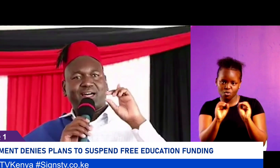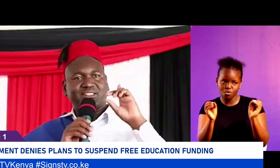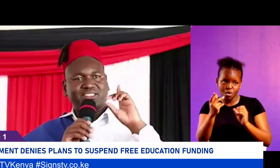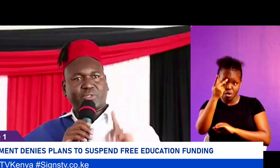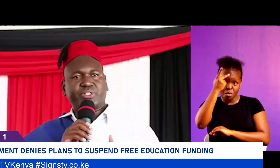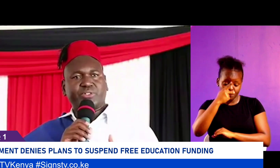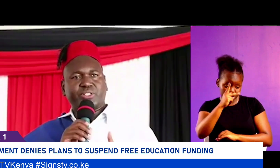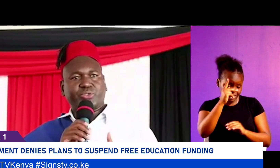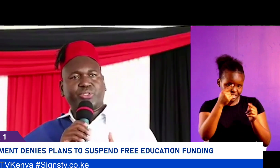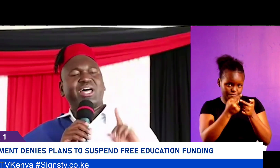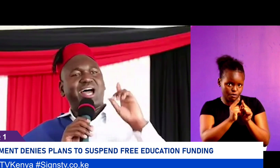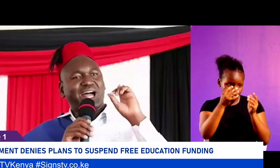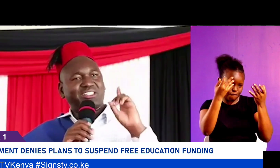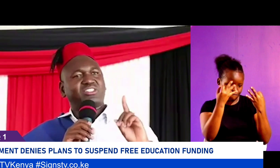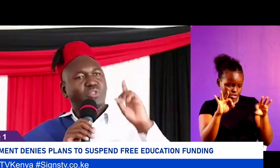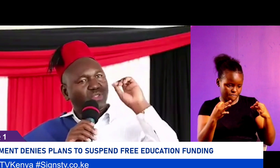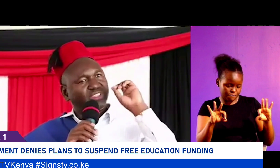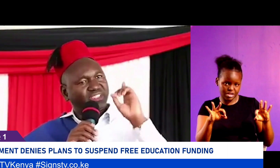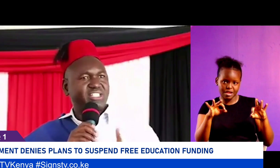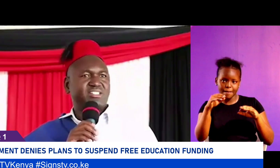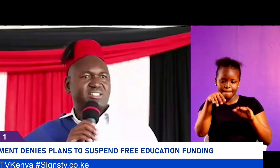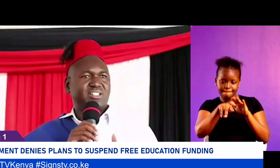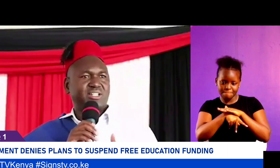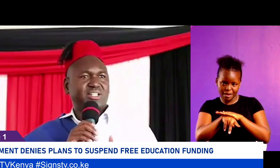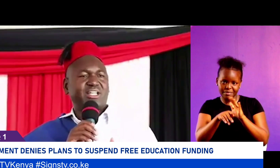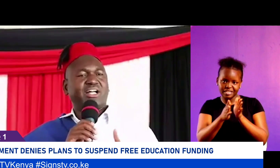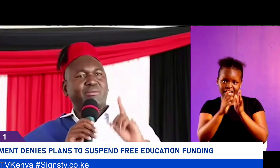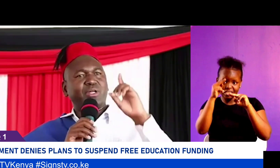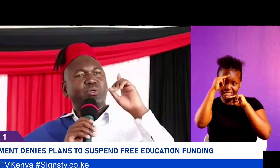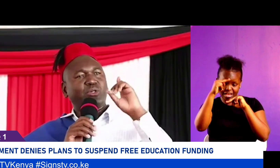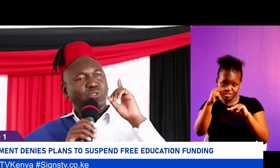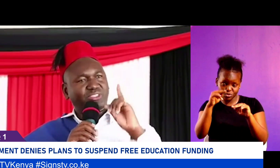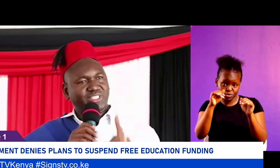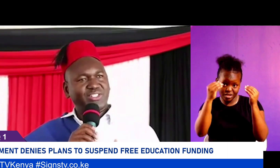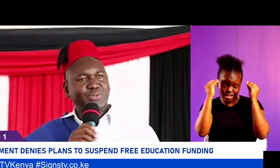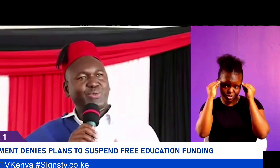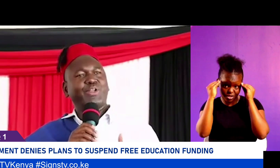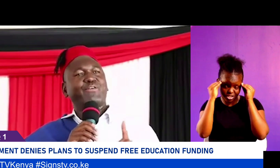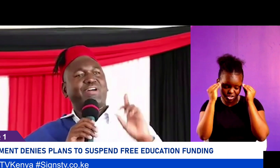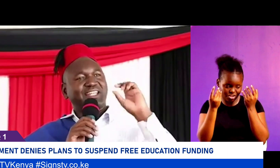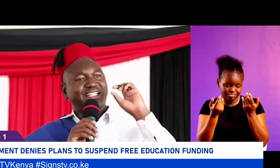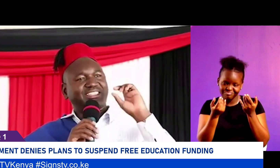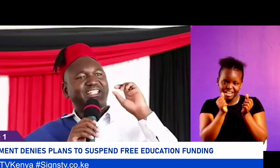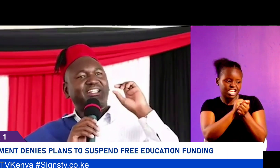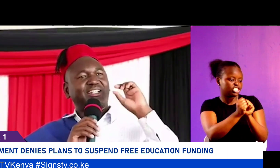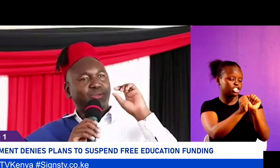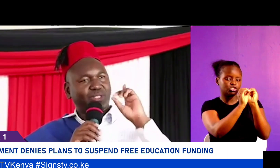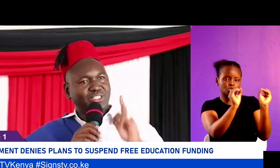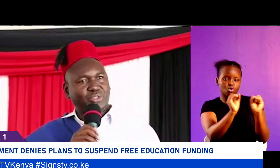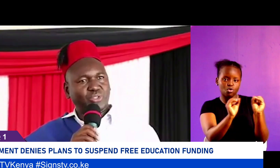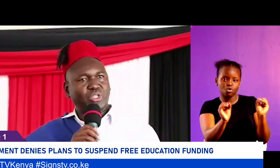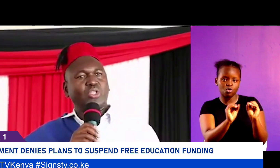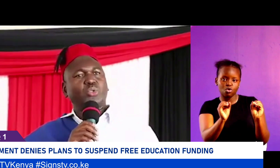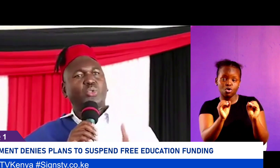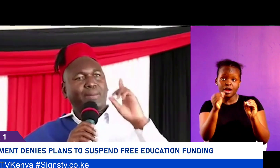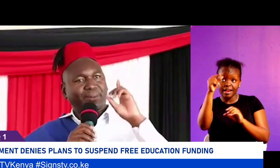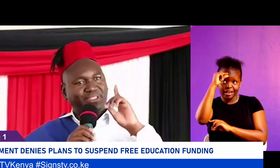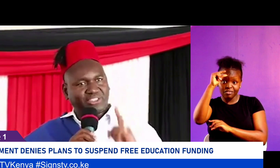and secondary education has not changed. The government will continue financing education through